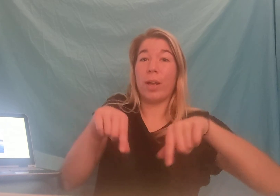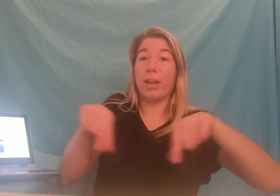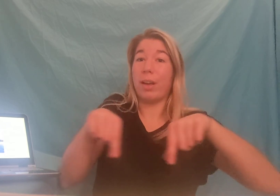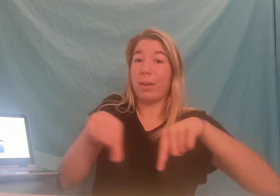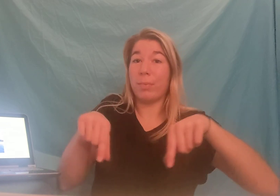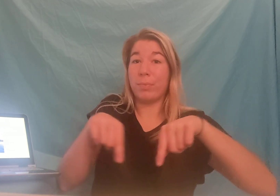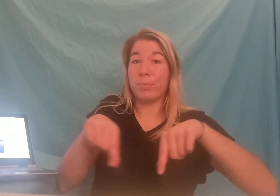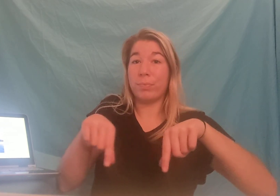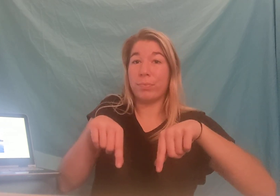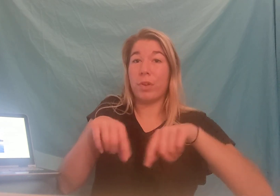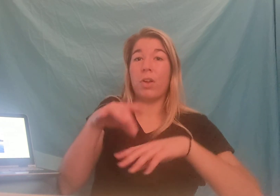Earthquake.